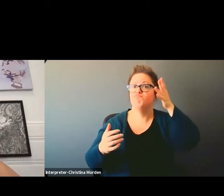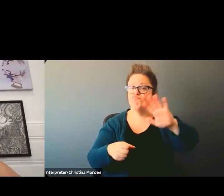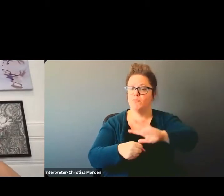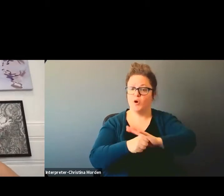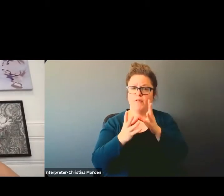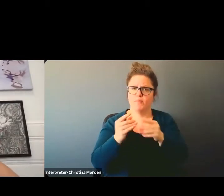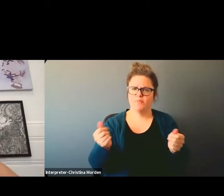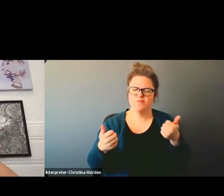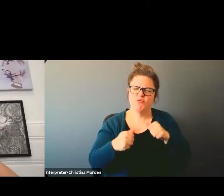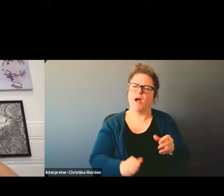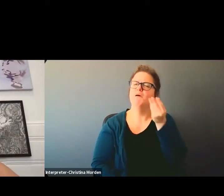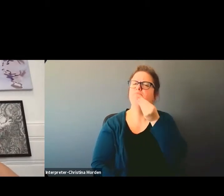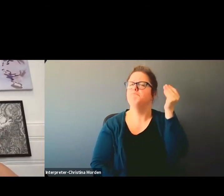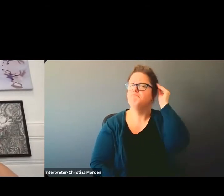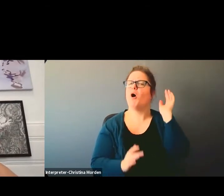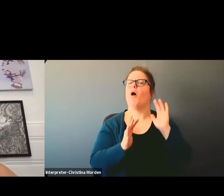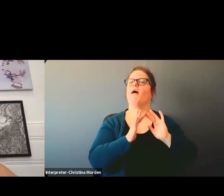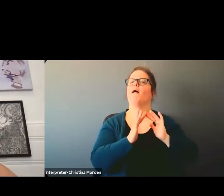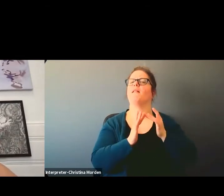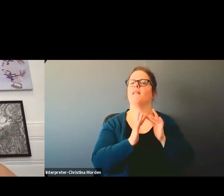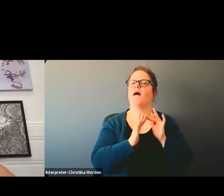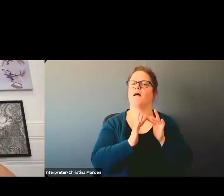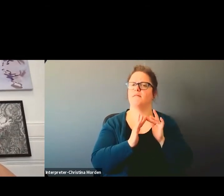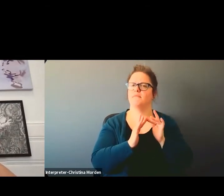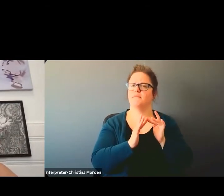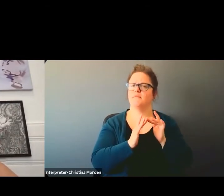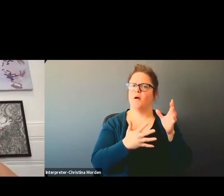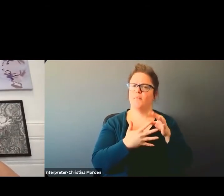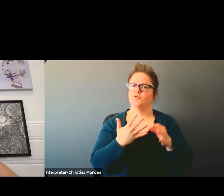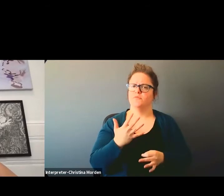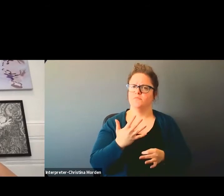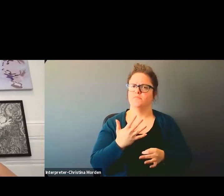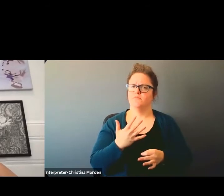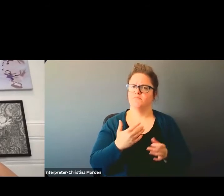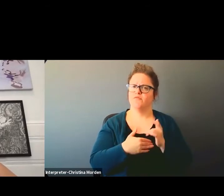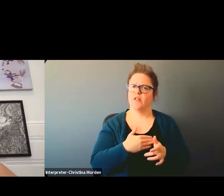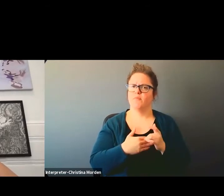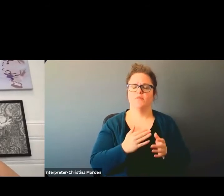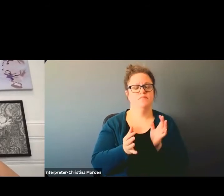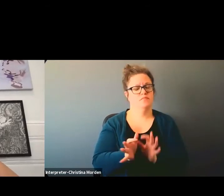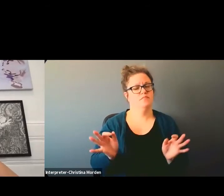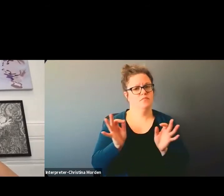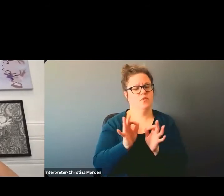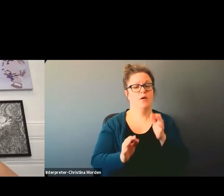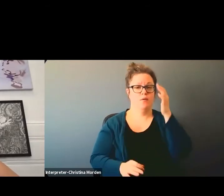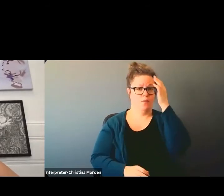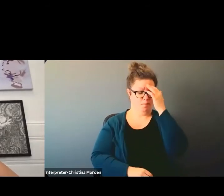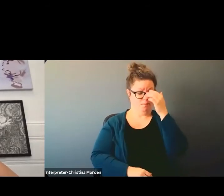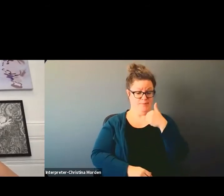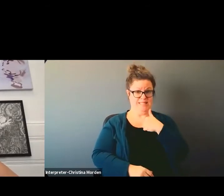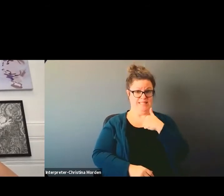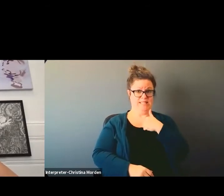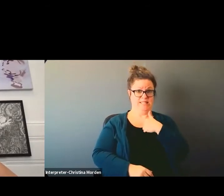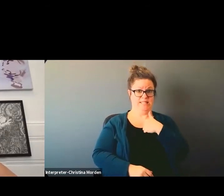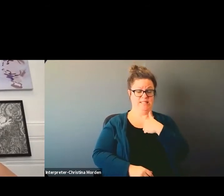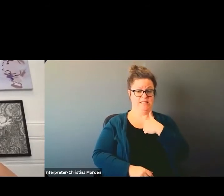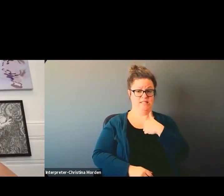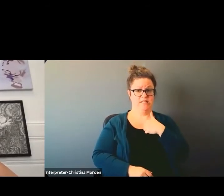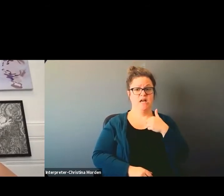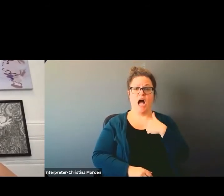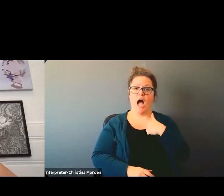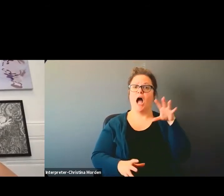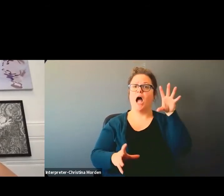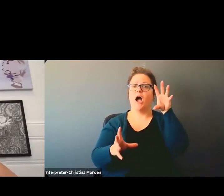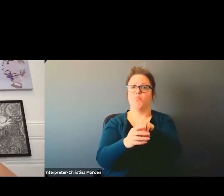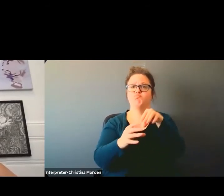keep the online content. It is so important. I know for me, I've been able to participate in more